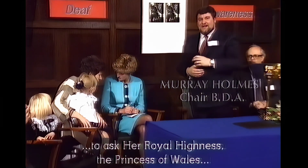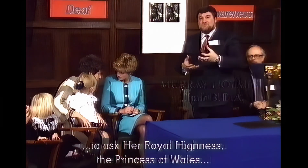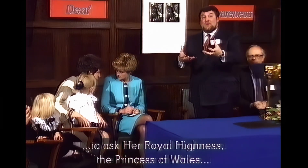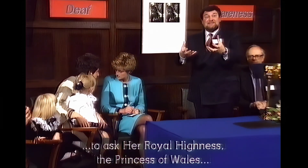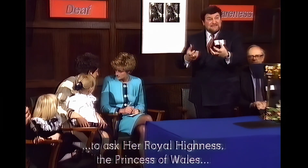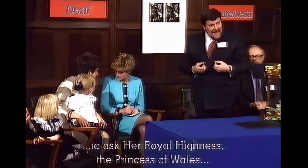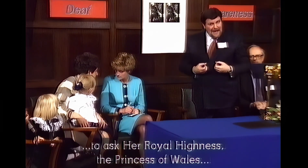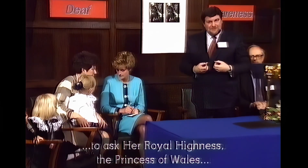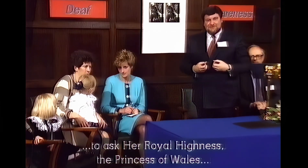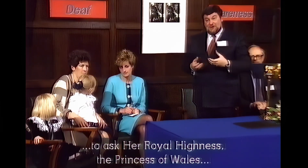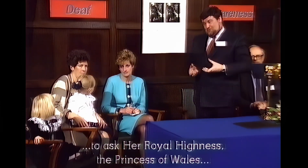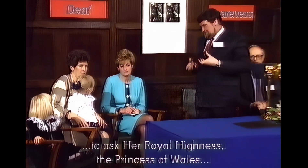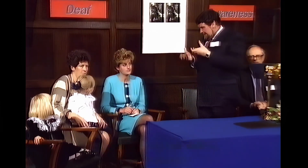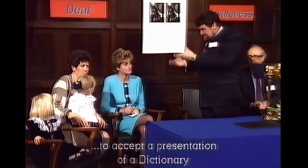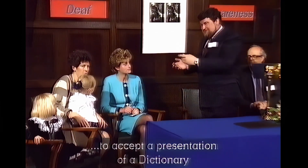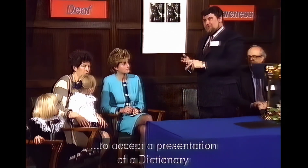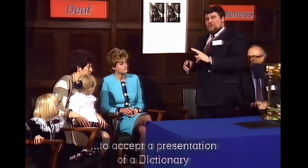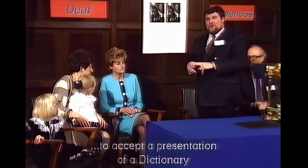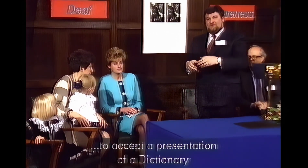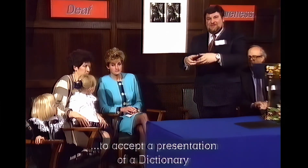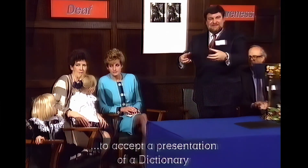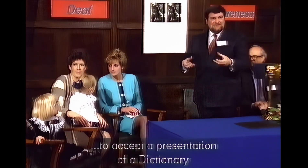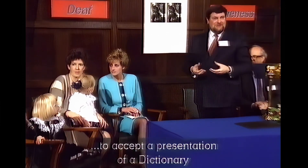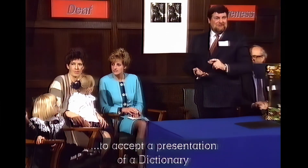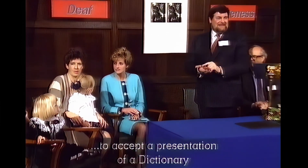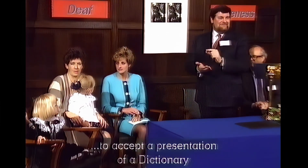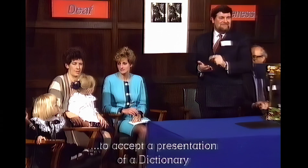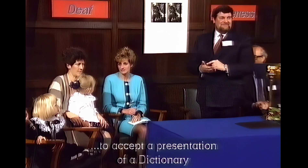Her Royal Highness the Princess of Wales to accept a presentation of a dictionary.